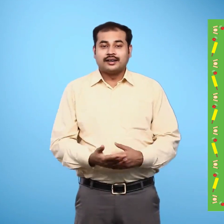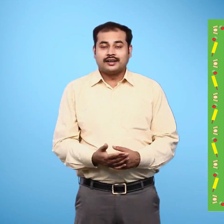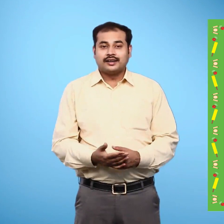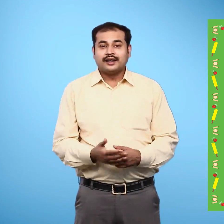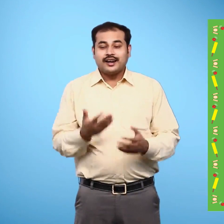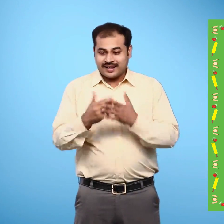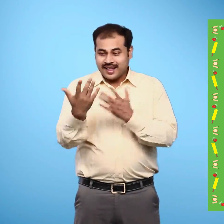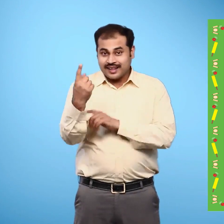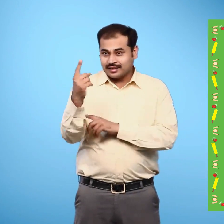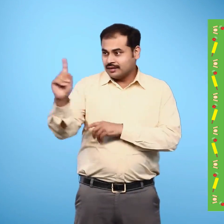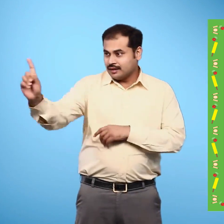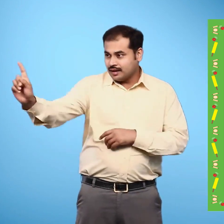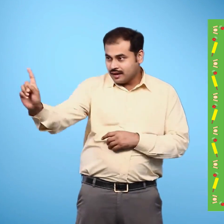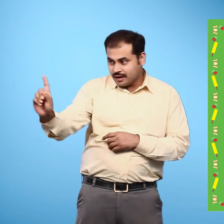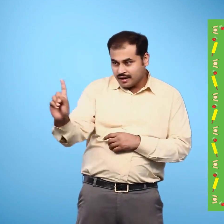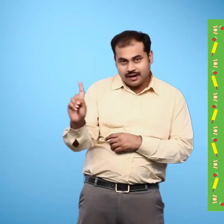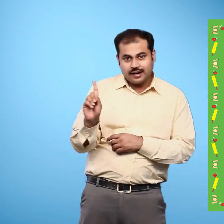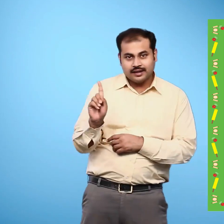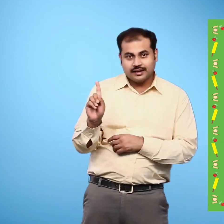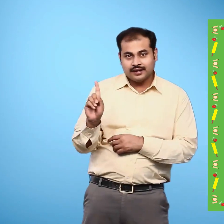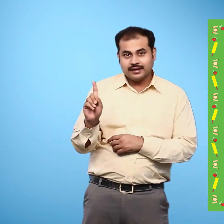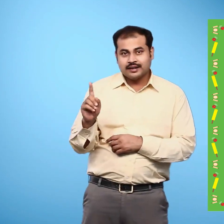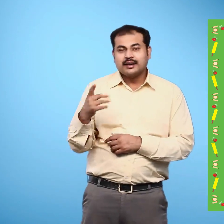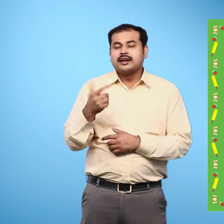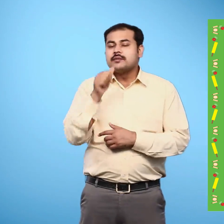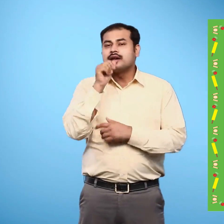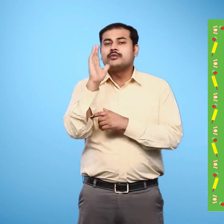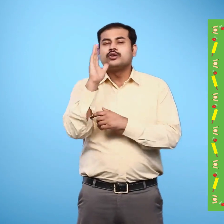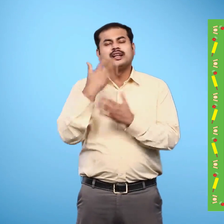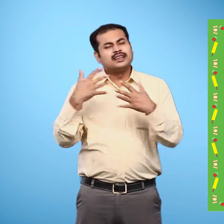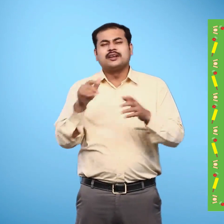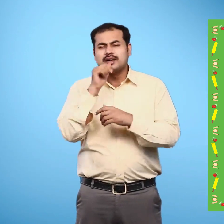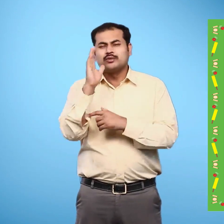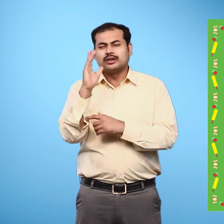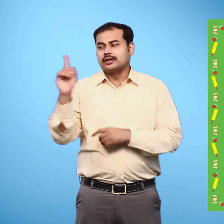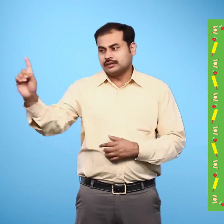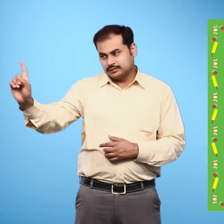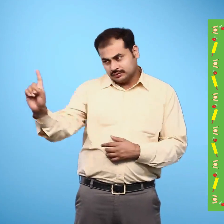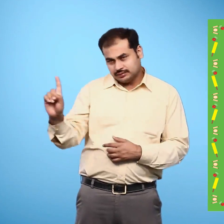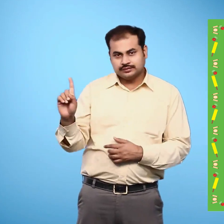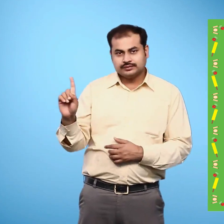is coming towards Uncle Miku from the right side of him with a bottle in her hand.